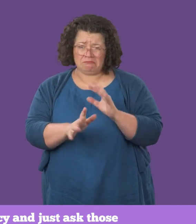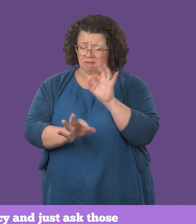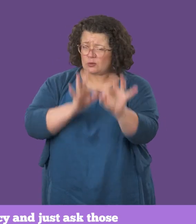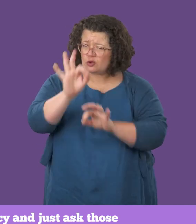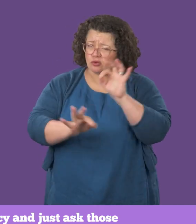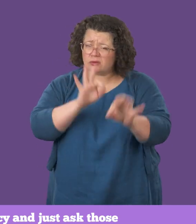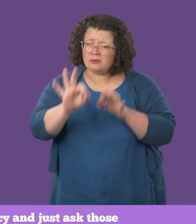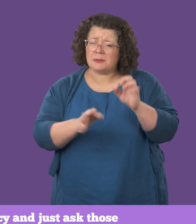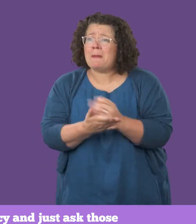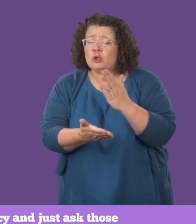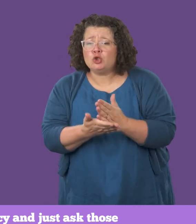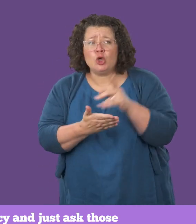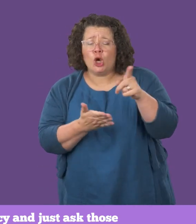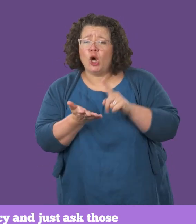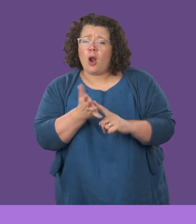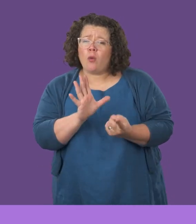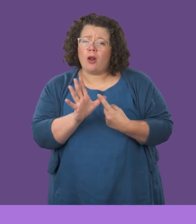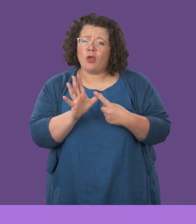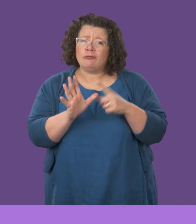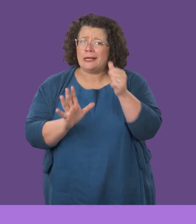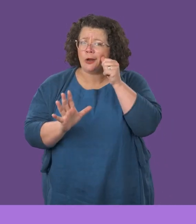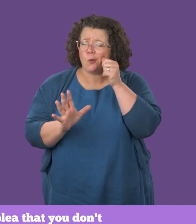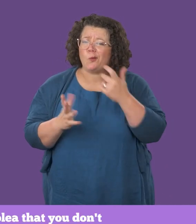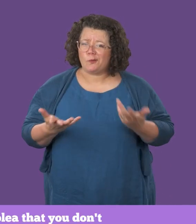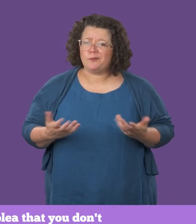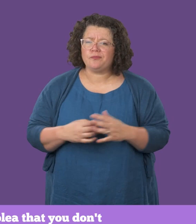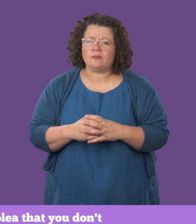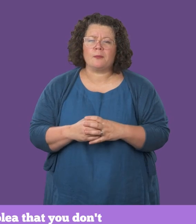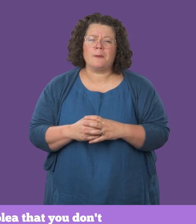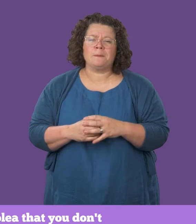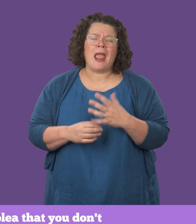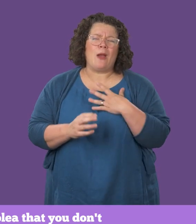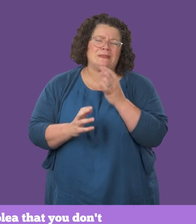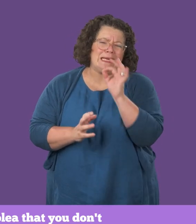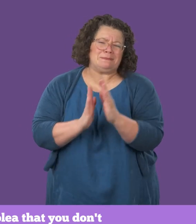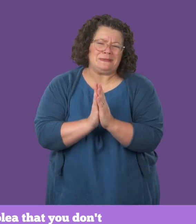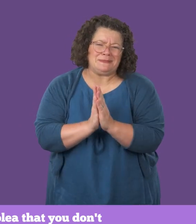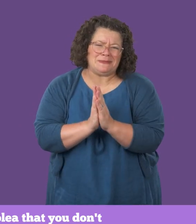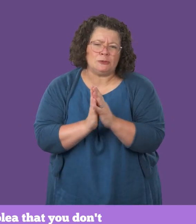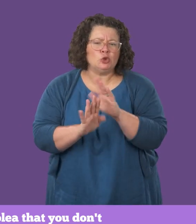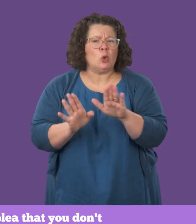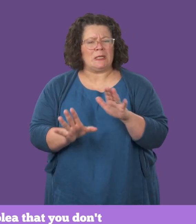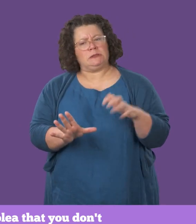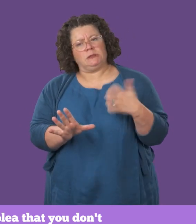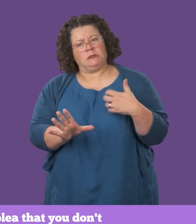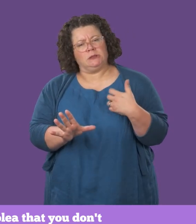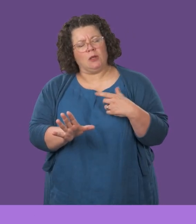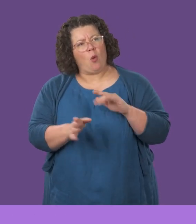those questions to make sure the local authority. I would issue a little plea that you don't get too annoyed with local authorities and